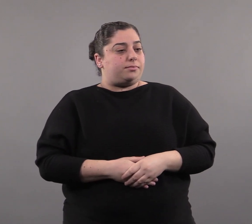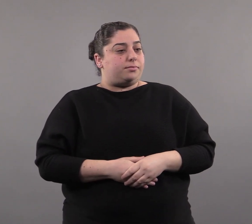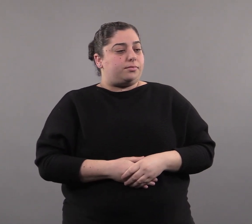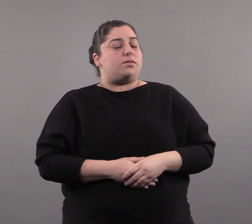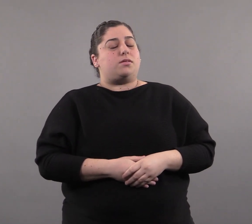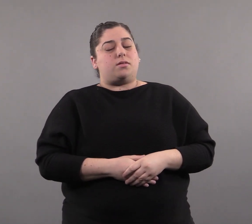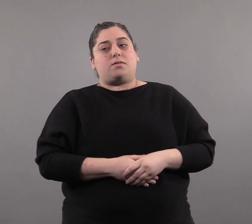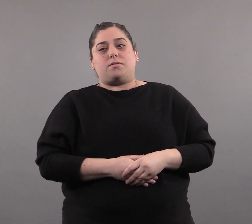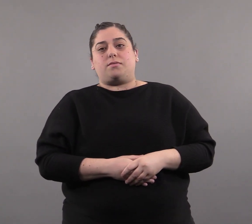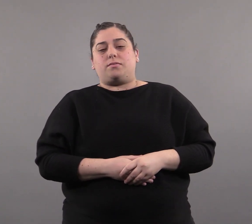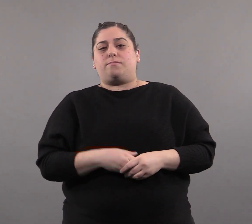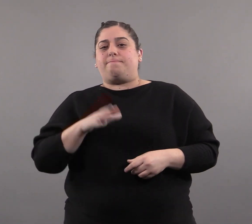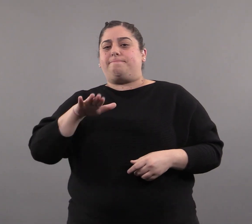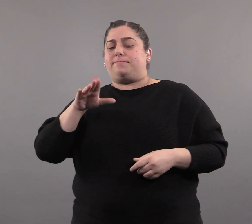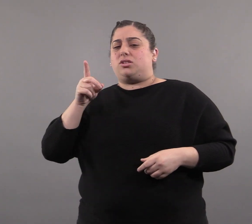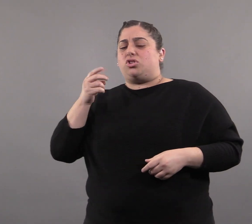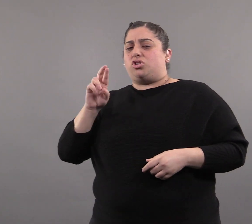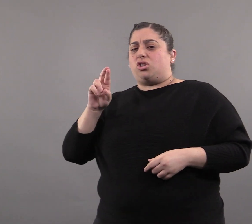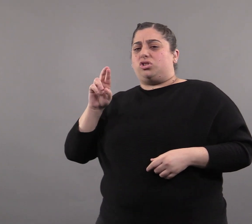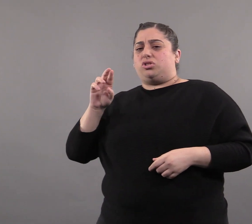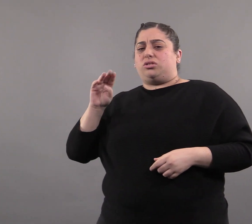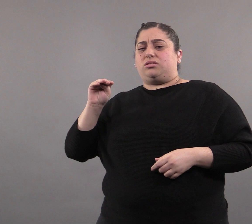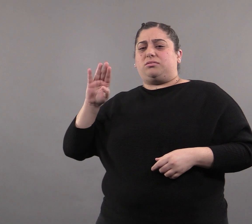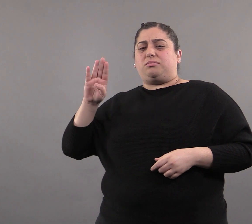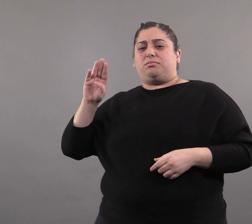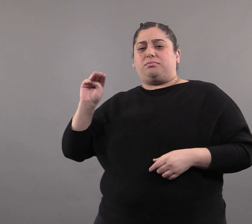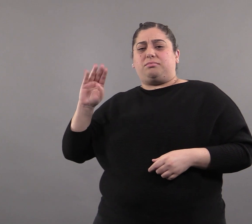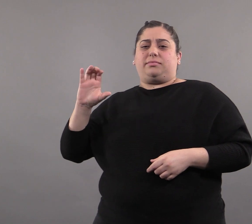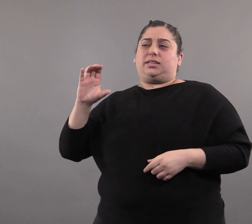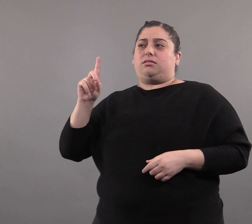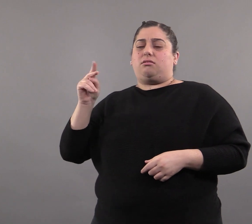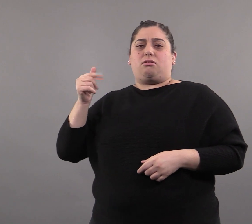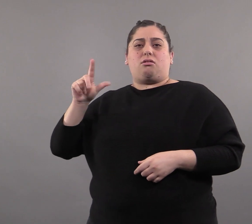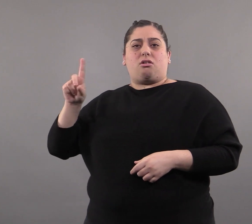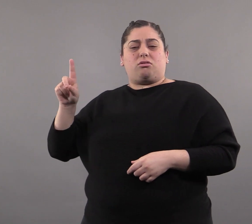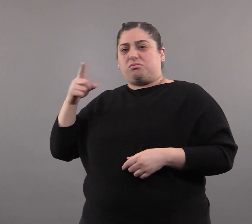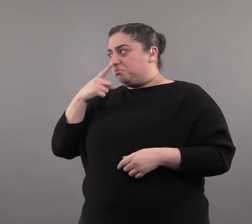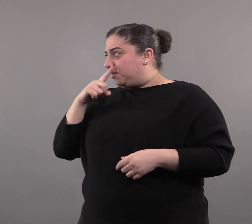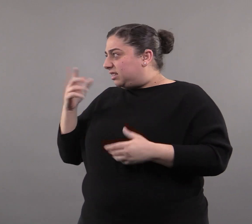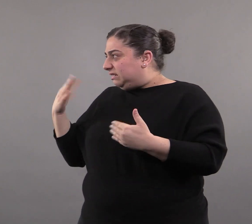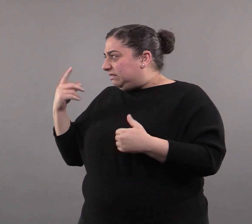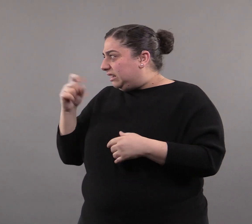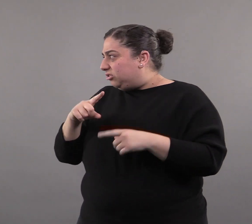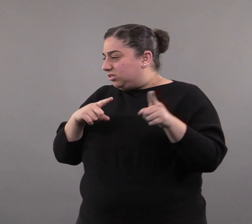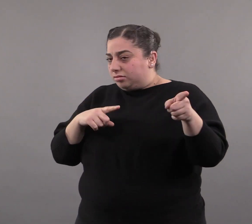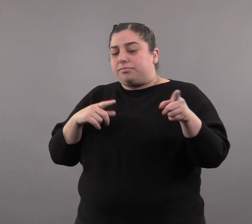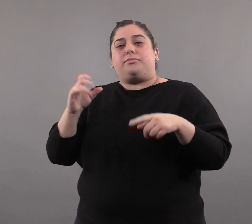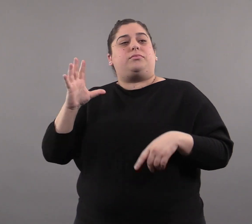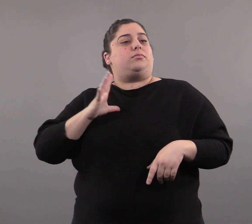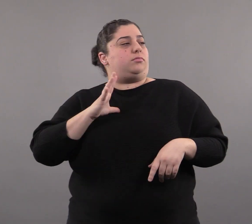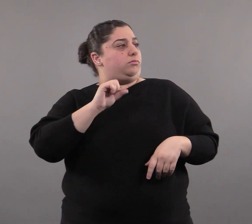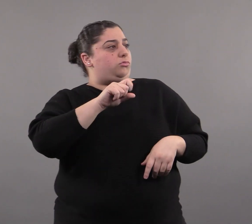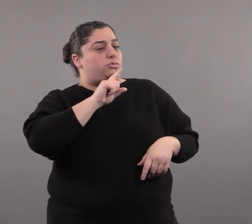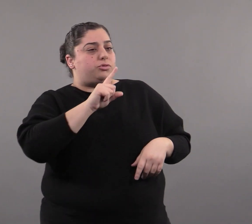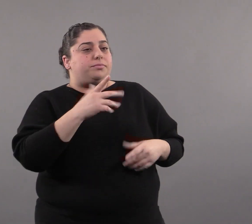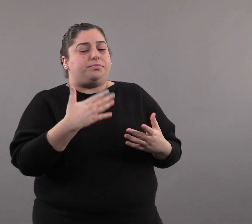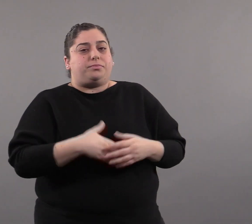Dr. McDonald, if you can share those details, I'll have you answer that question. And if you could repeat it. Sure. The question was, when